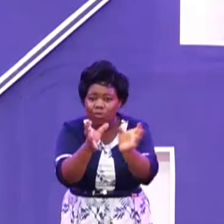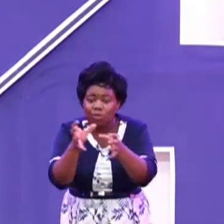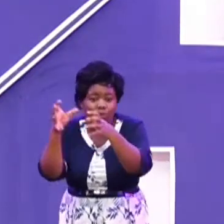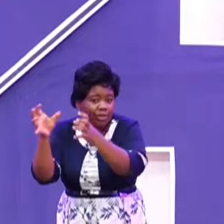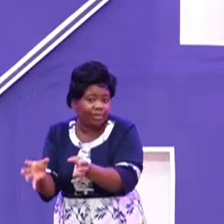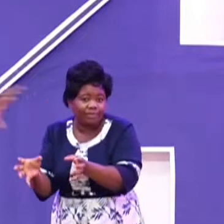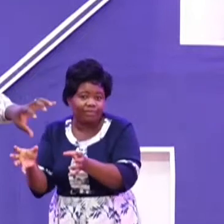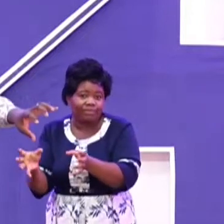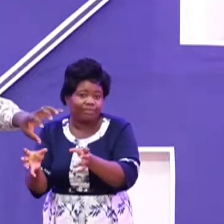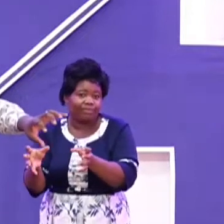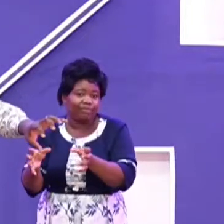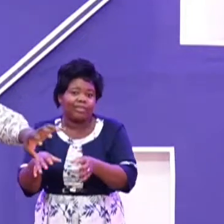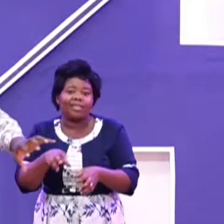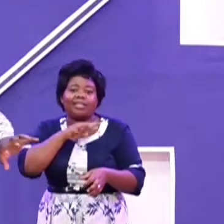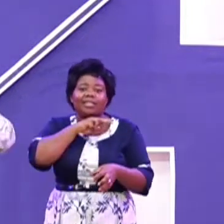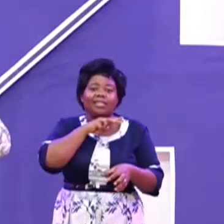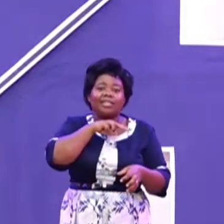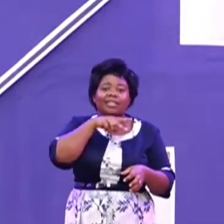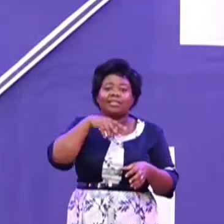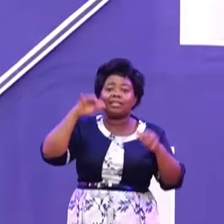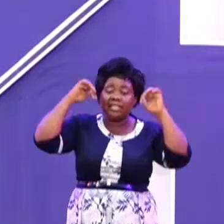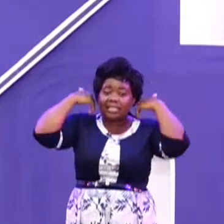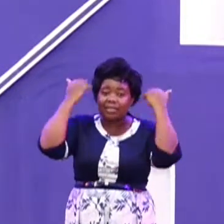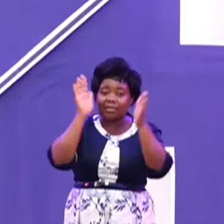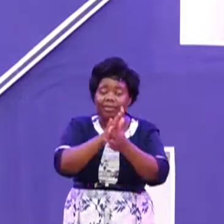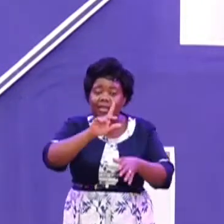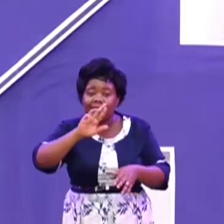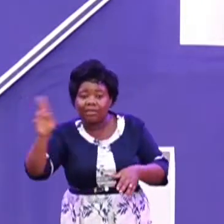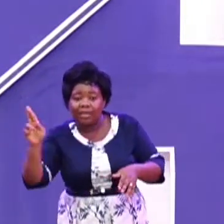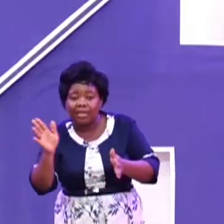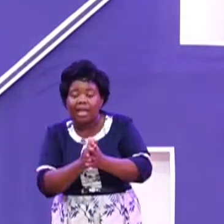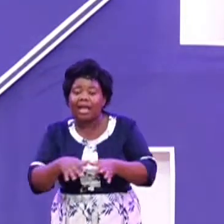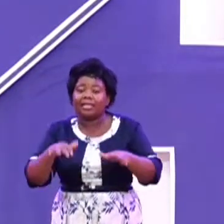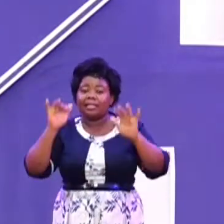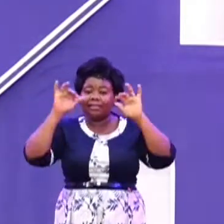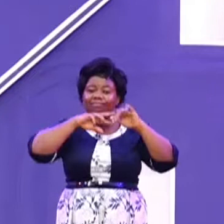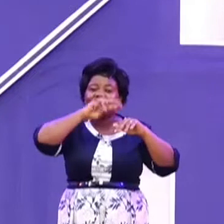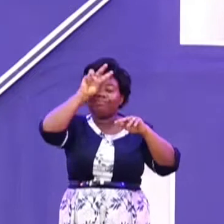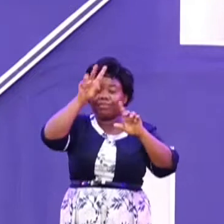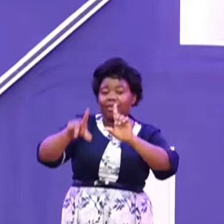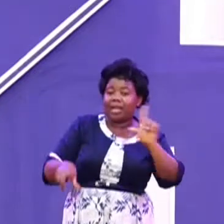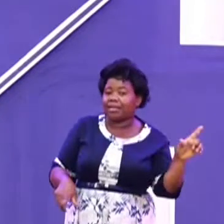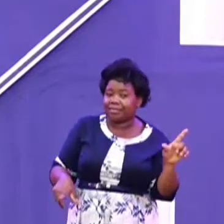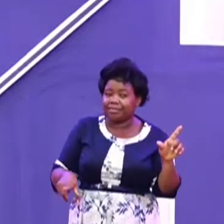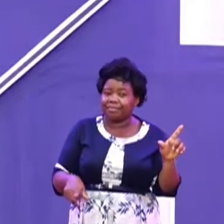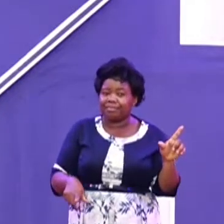The sheep on the right and the goat on the left.